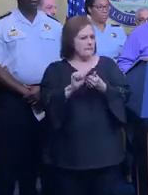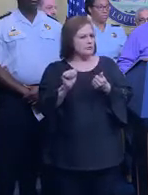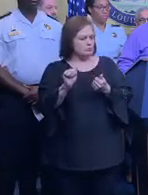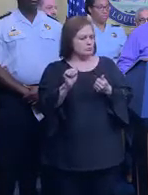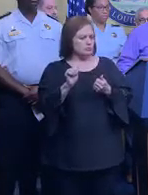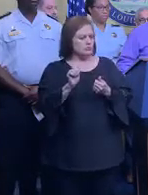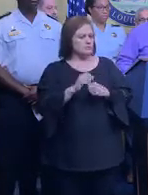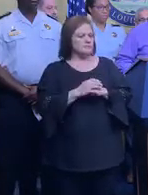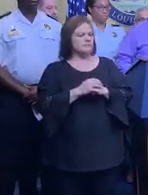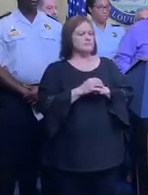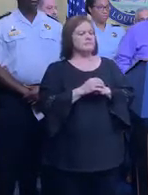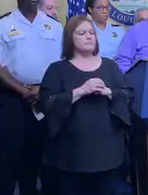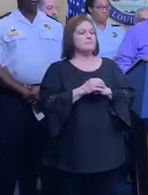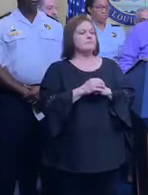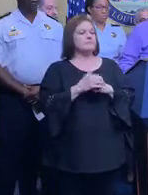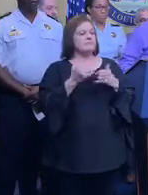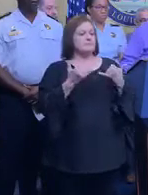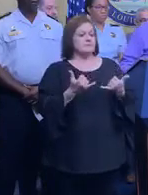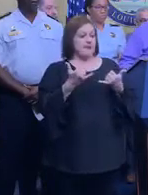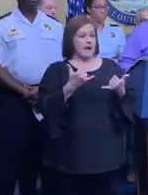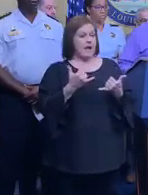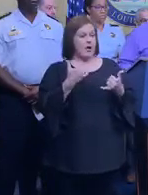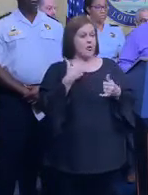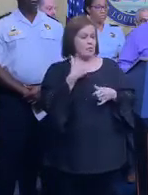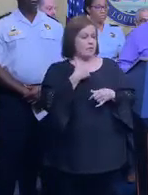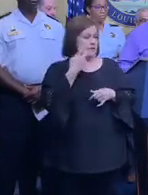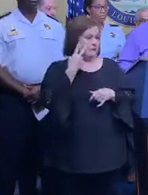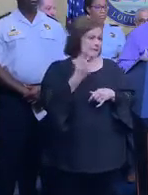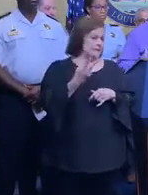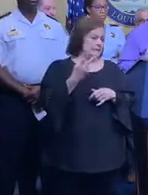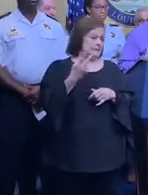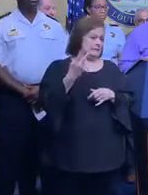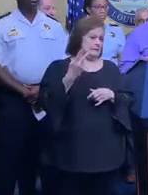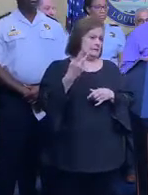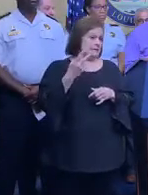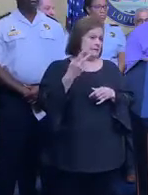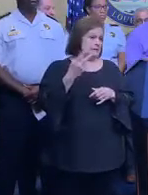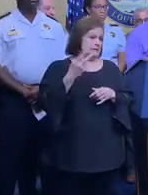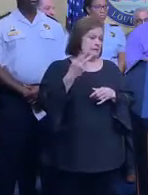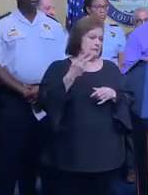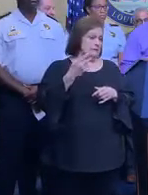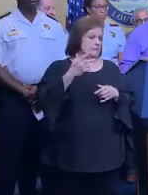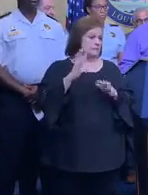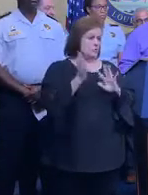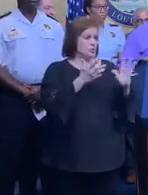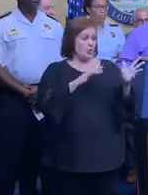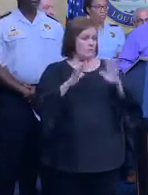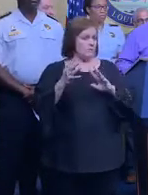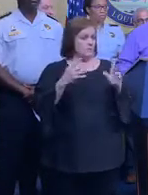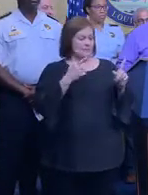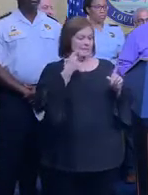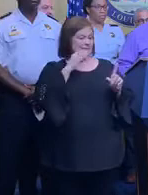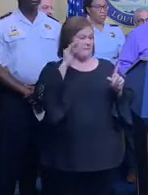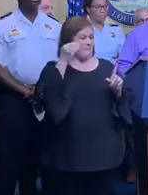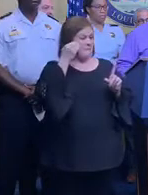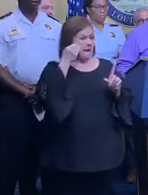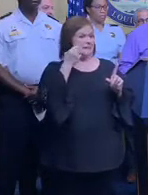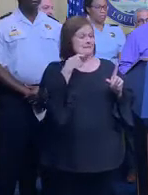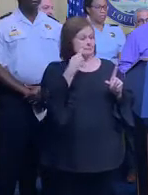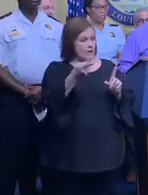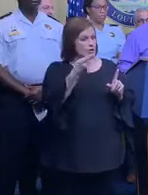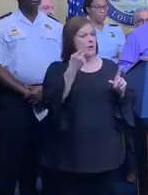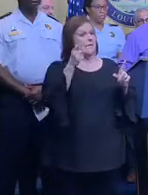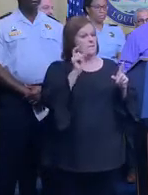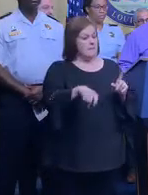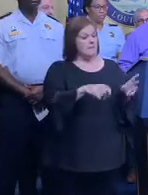their lives. And finally, I think as we move forward with this storm, again, I reiterate what the mayor was mentioning. It is time to prepare. It's